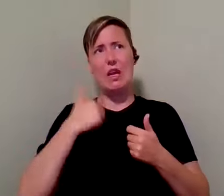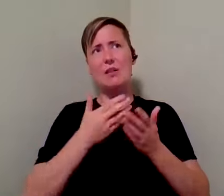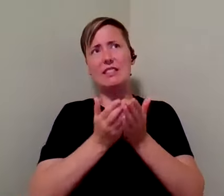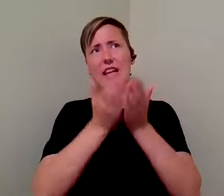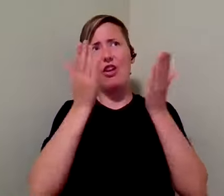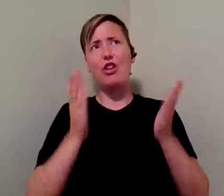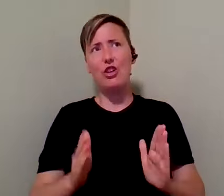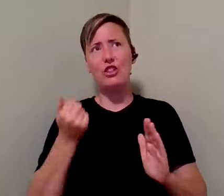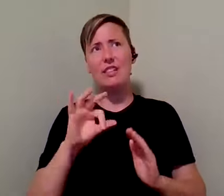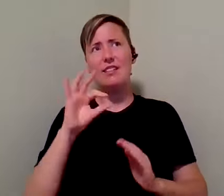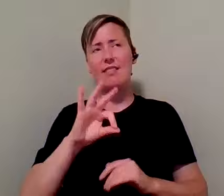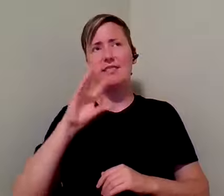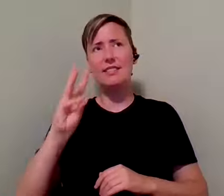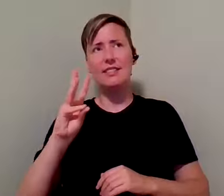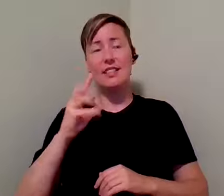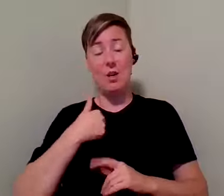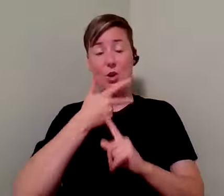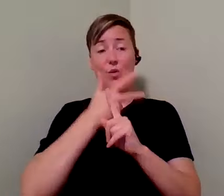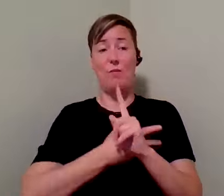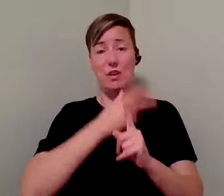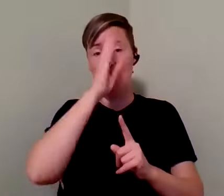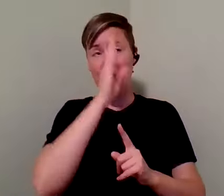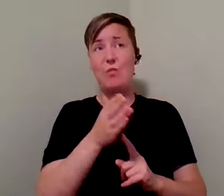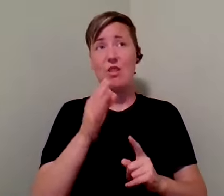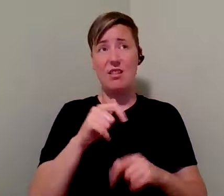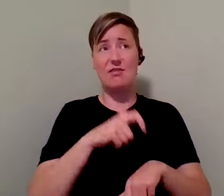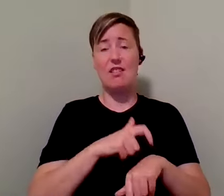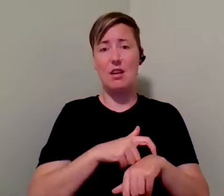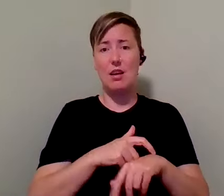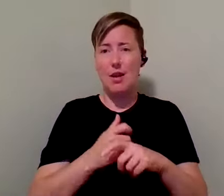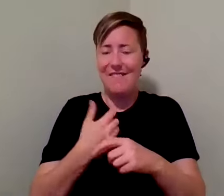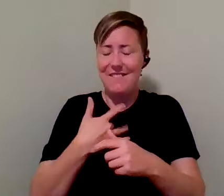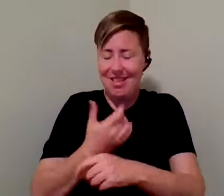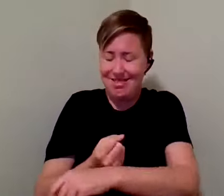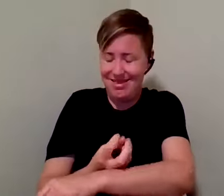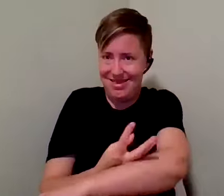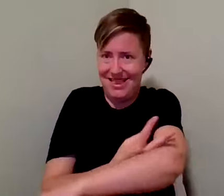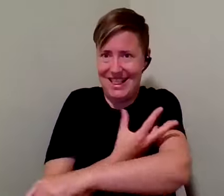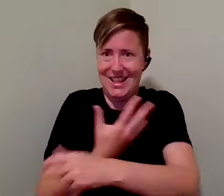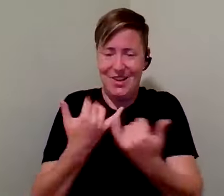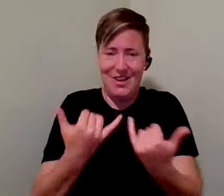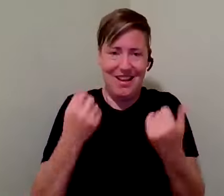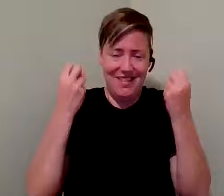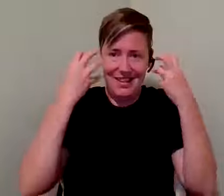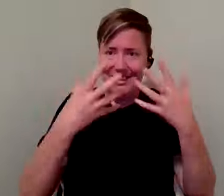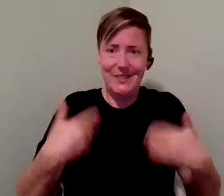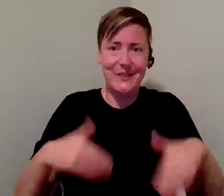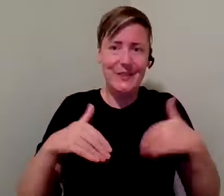1996. I was 3 months sober then. I'm sick. I mean, my hair's standing now. I'm tearing up. That's a spiritual